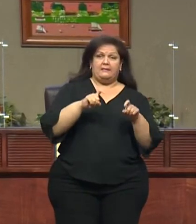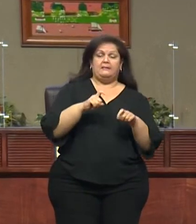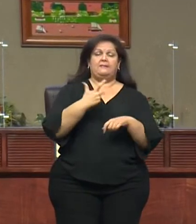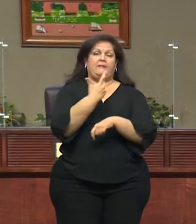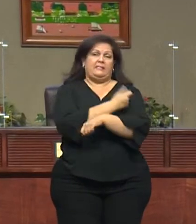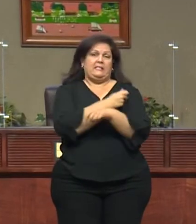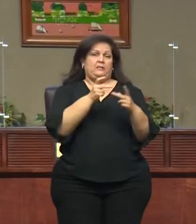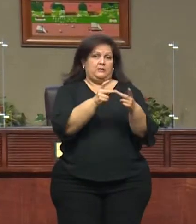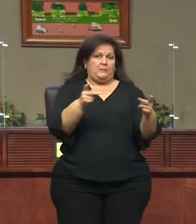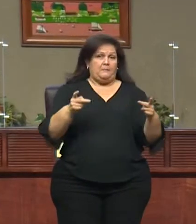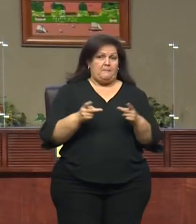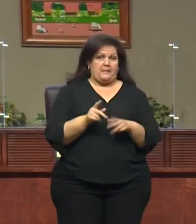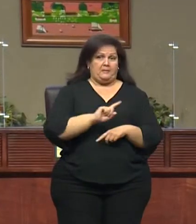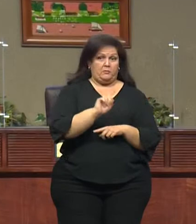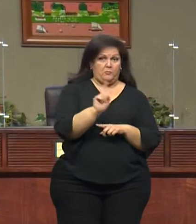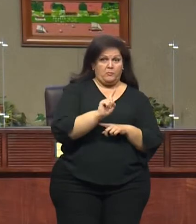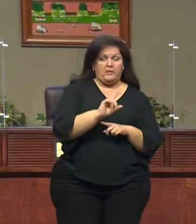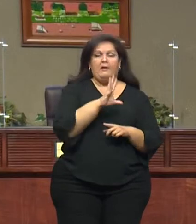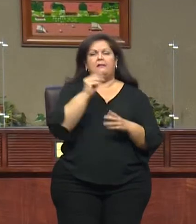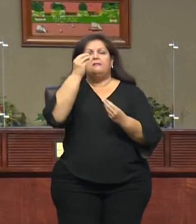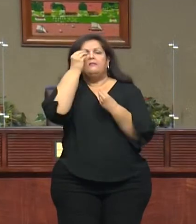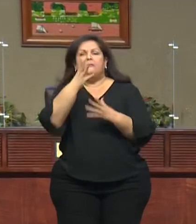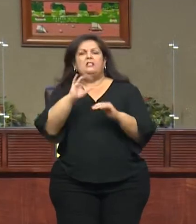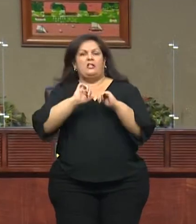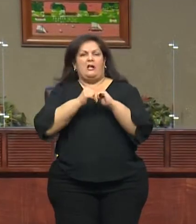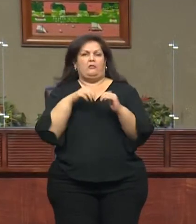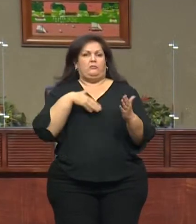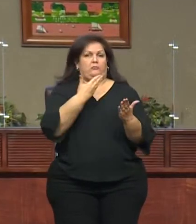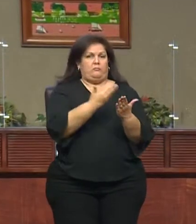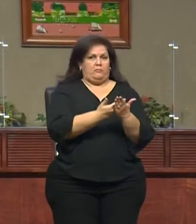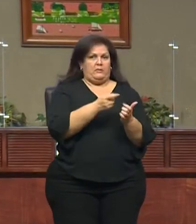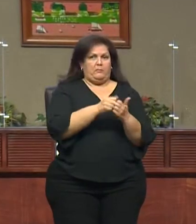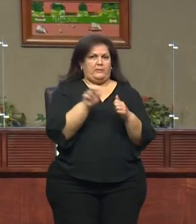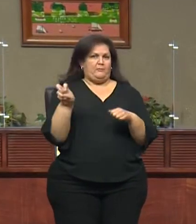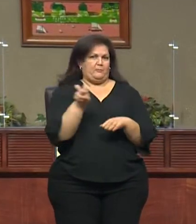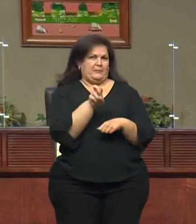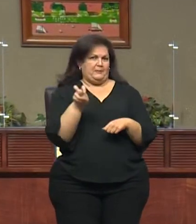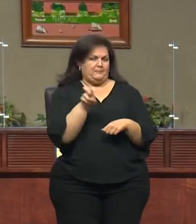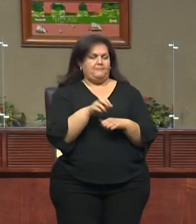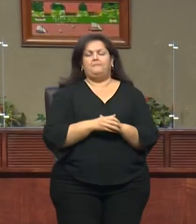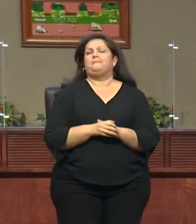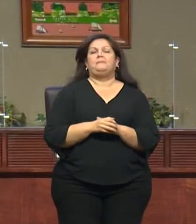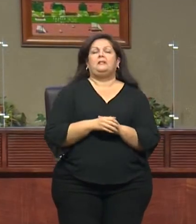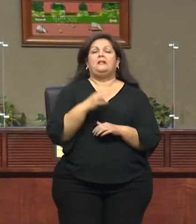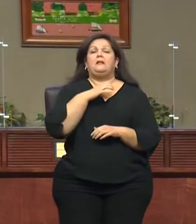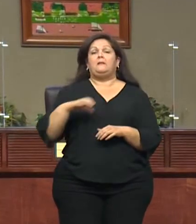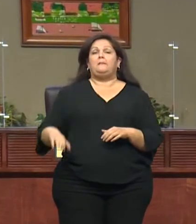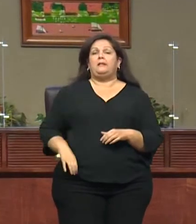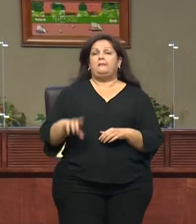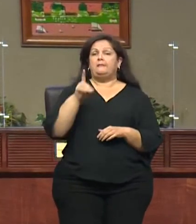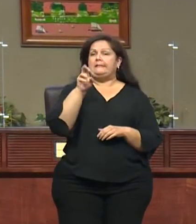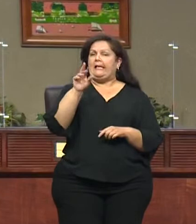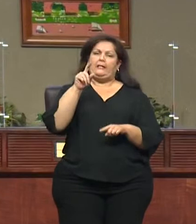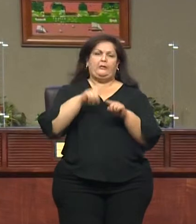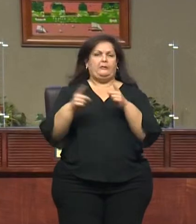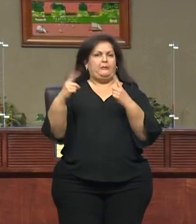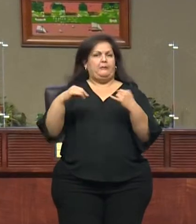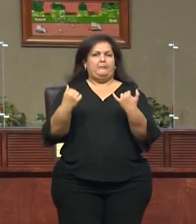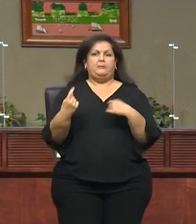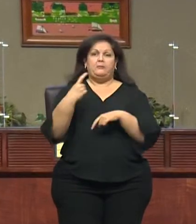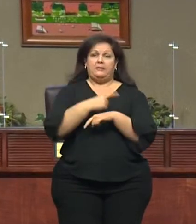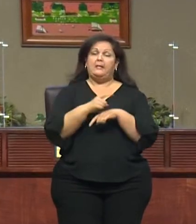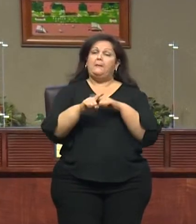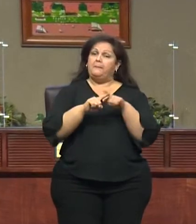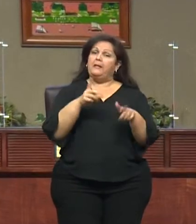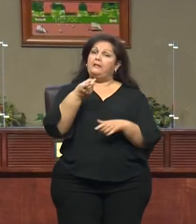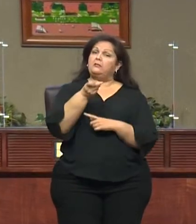locations, along with information as to how to get there with transportation. Orlando Mayor Buddy Dyer could not be here with us today. However, Dr. Raul